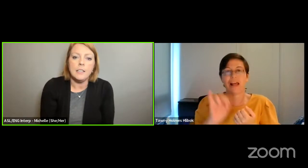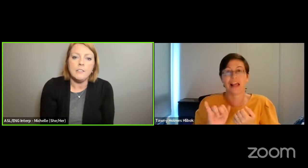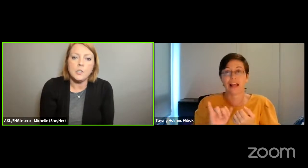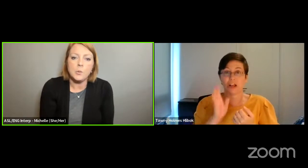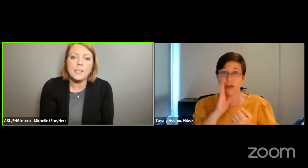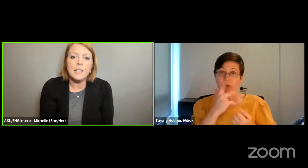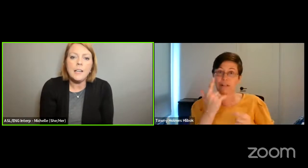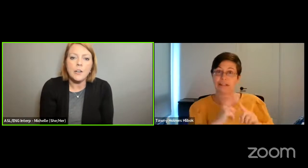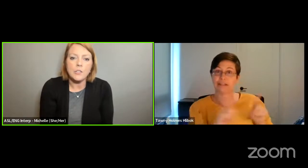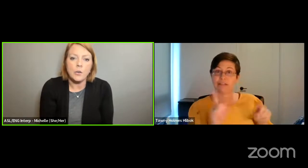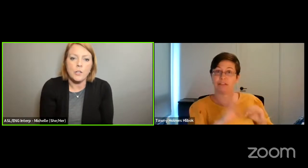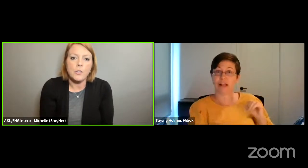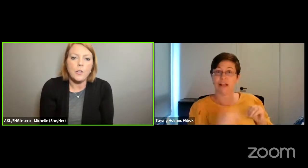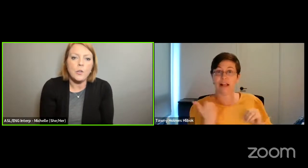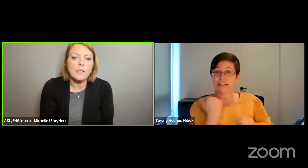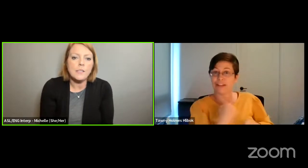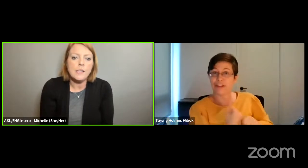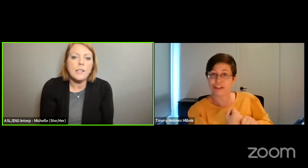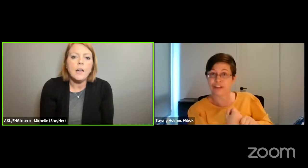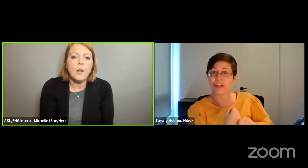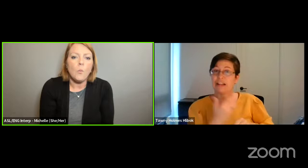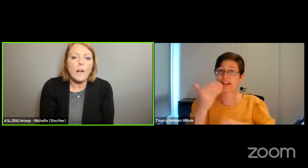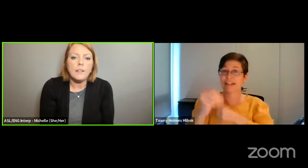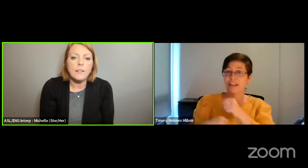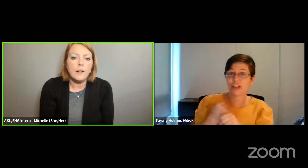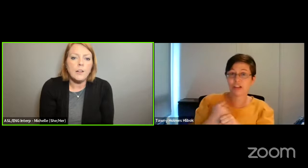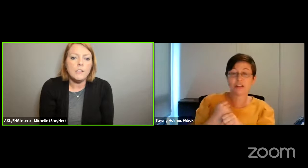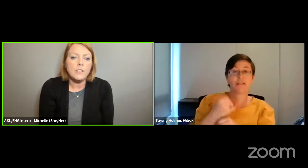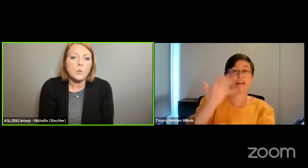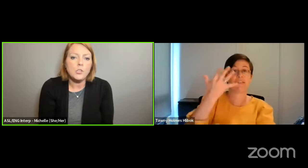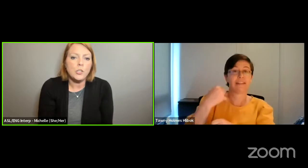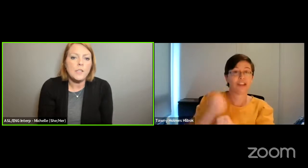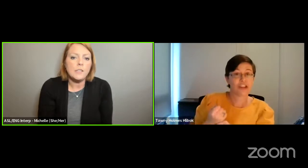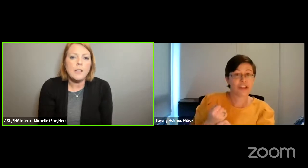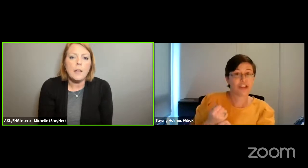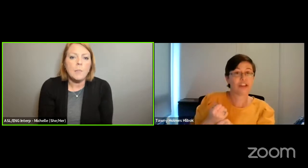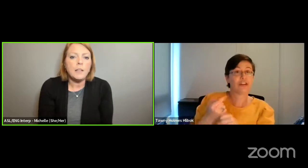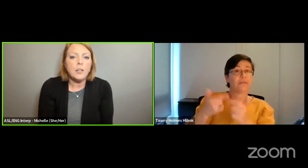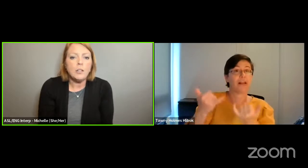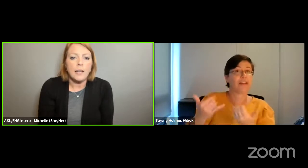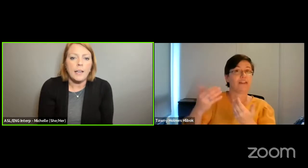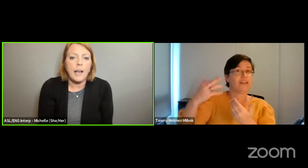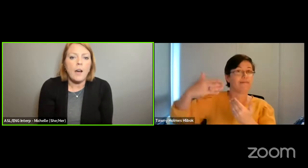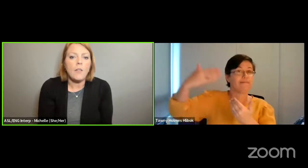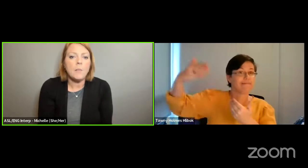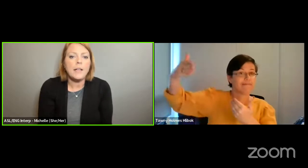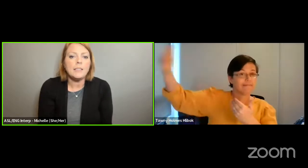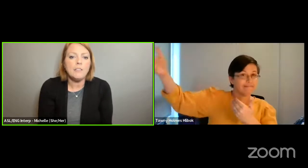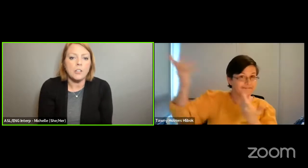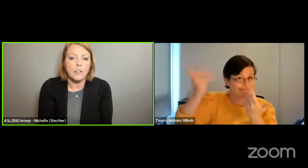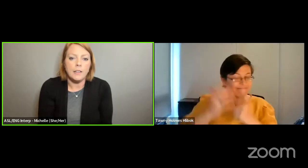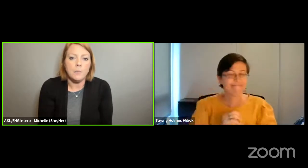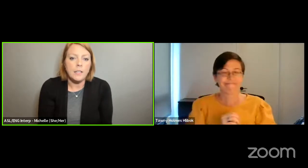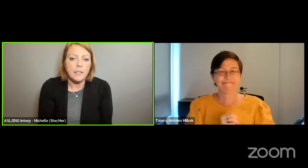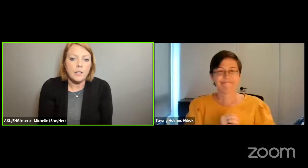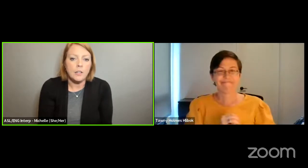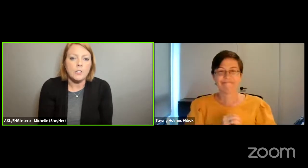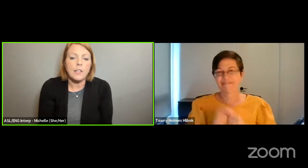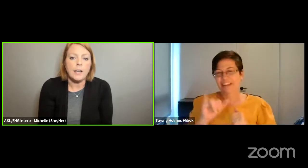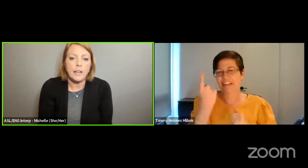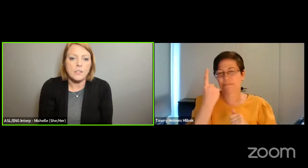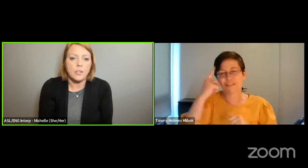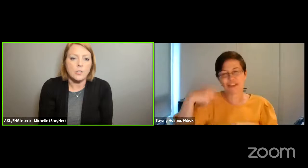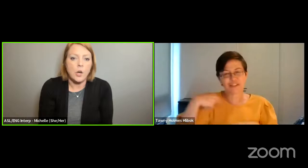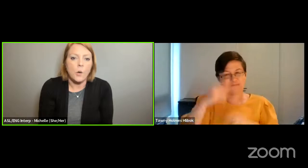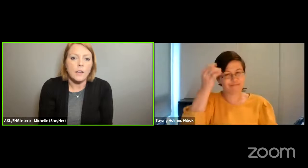deaf-blind individuals in Arizona, so that you can see what their individual journeys might look like and how they might differ in the beginning